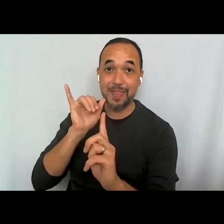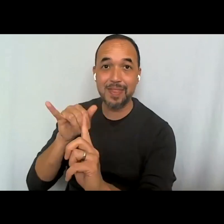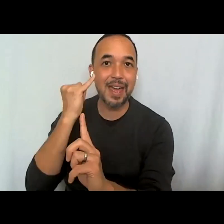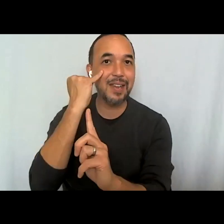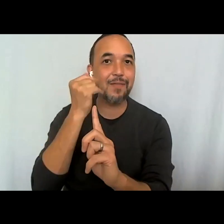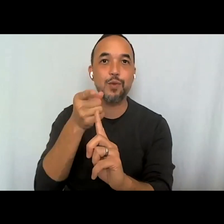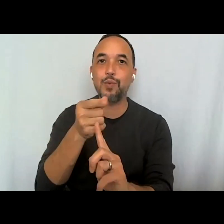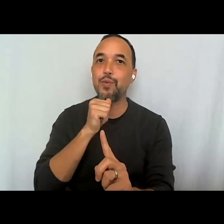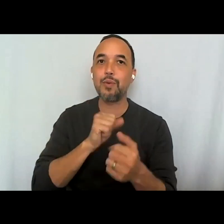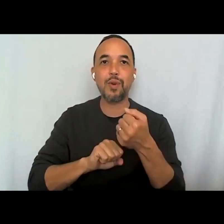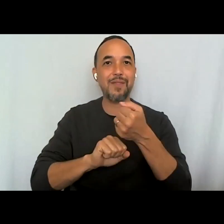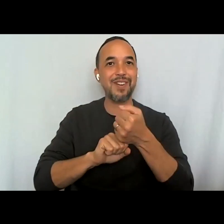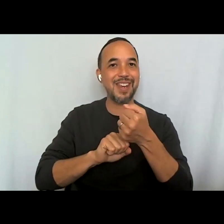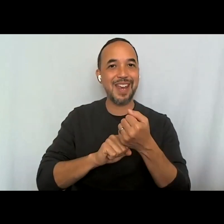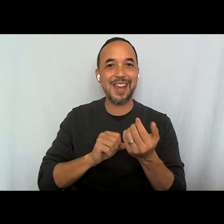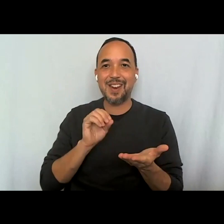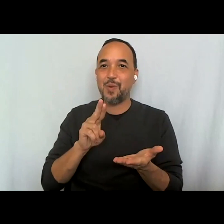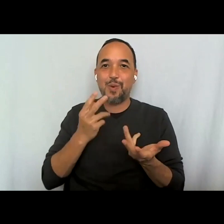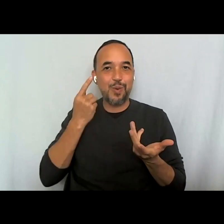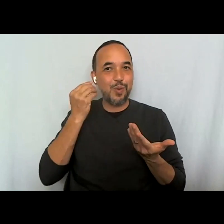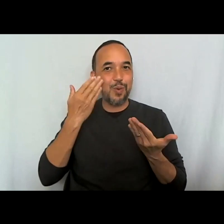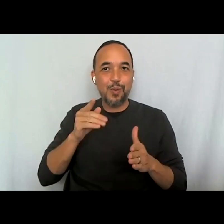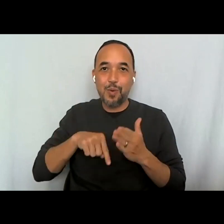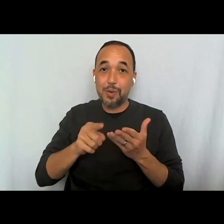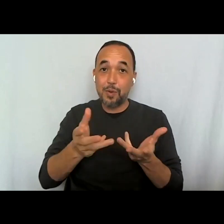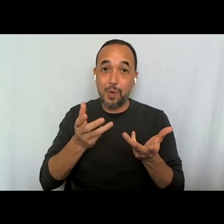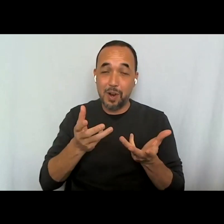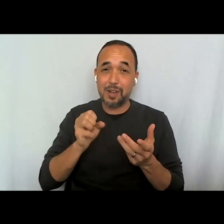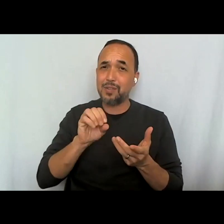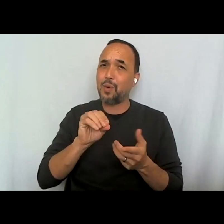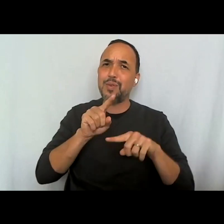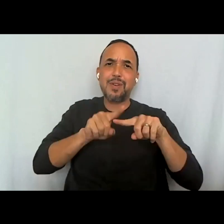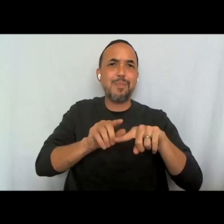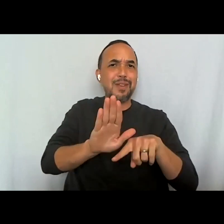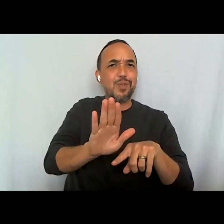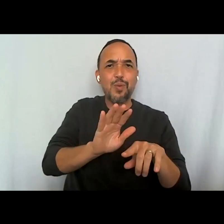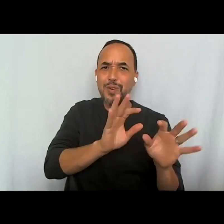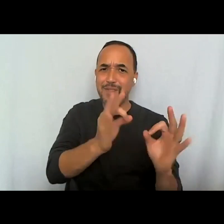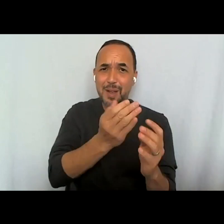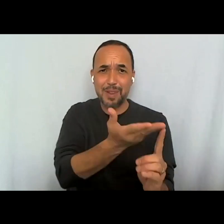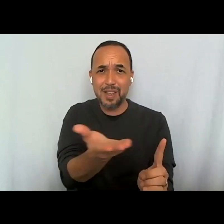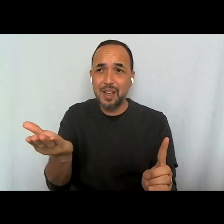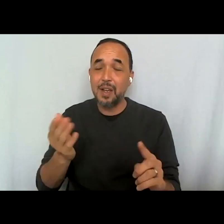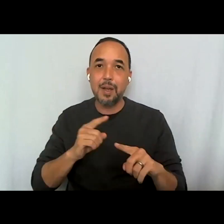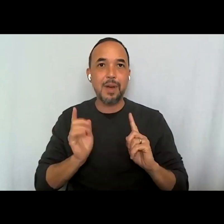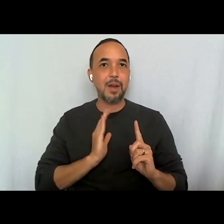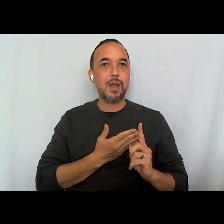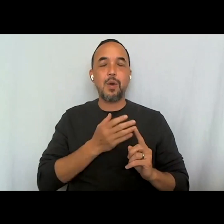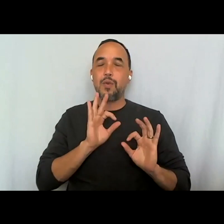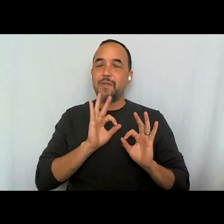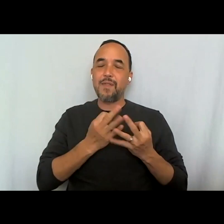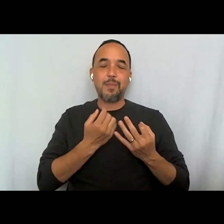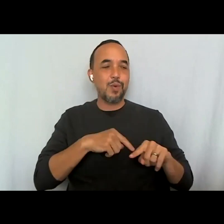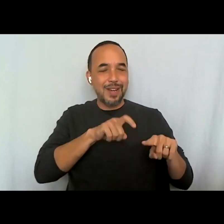it depends on your family, but for our family, we needed this program to support her growth, being that we had already